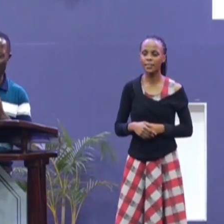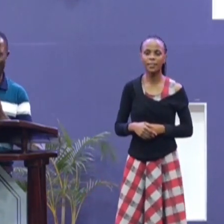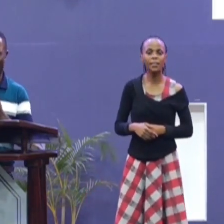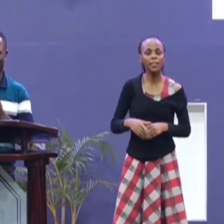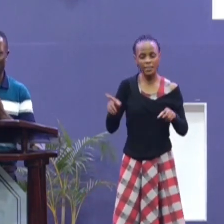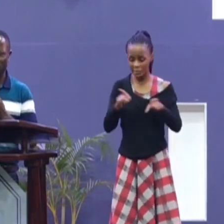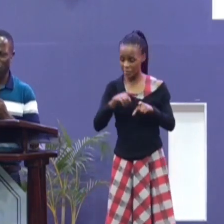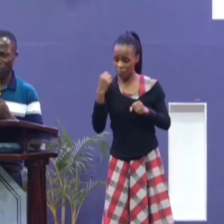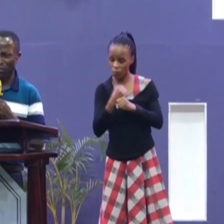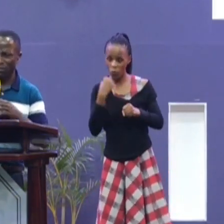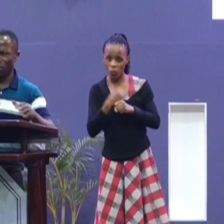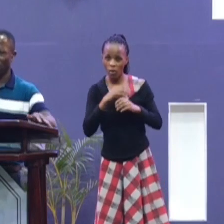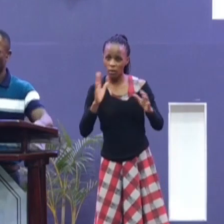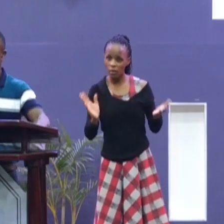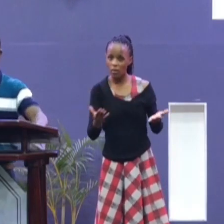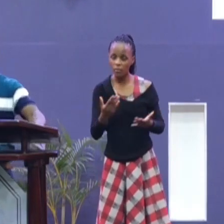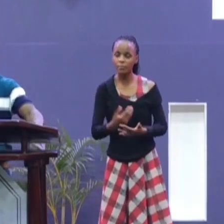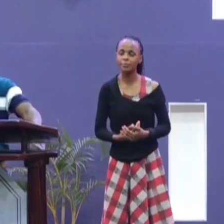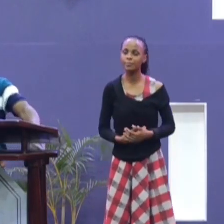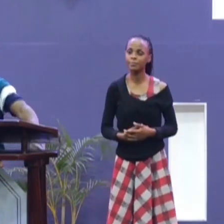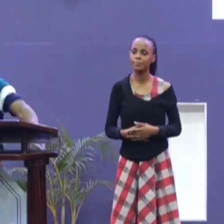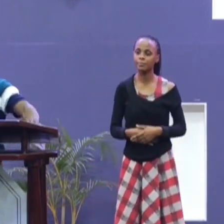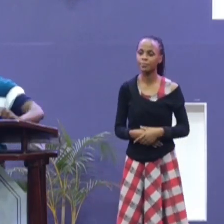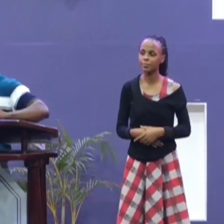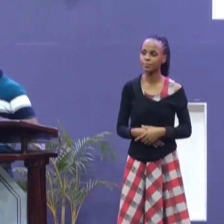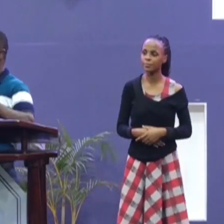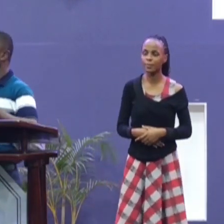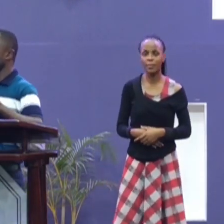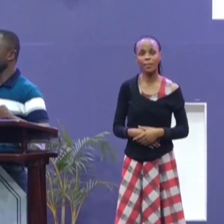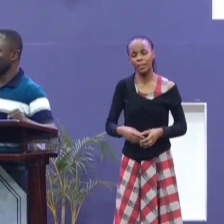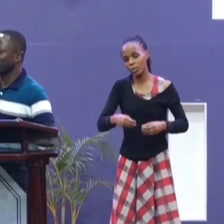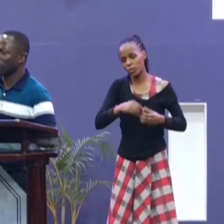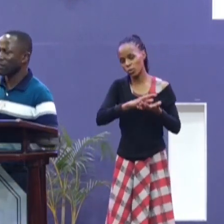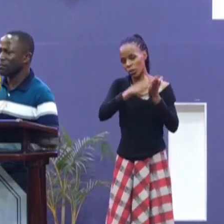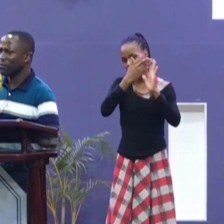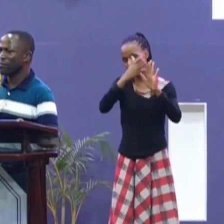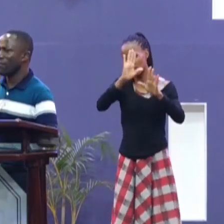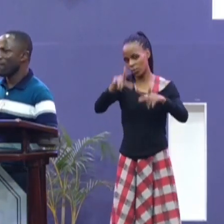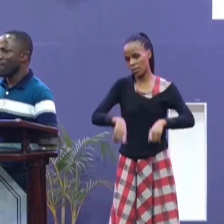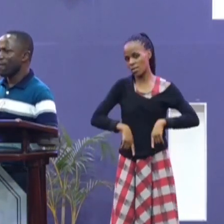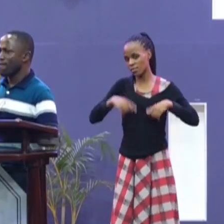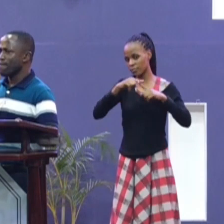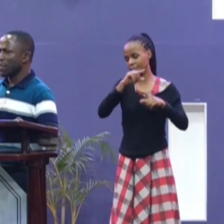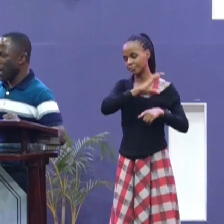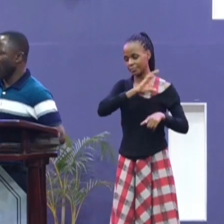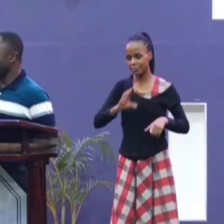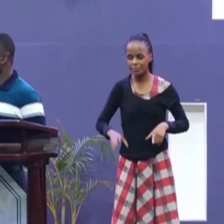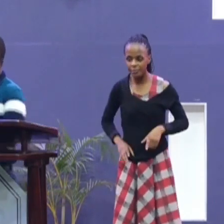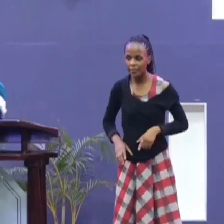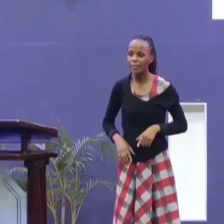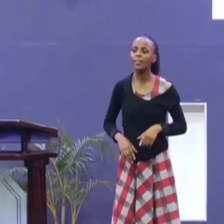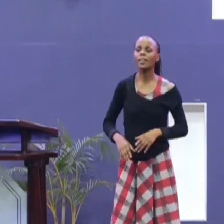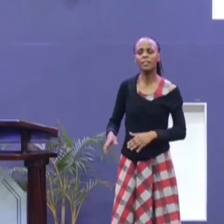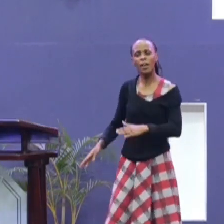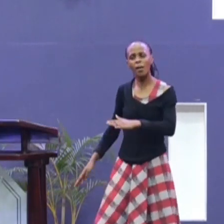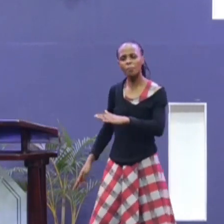they operate. Eno yengeri demons gye zikolamu. You give your life to Christ. Owaayo obulamu eri Kristo. They are cast